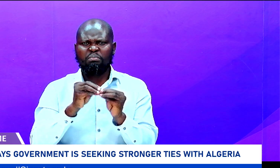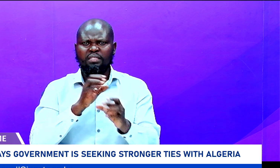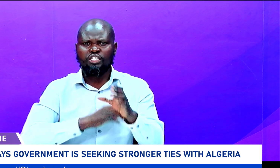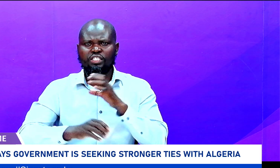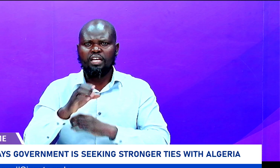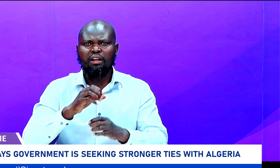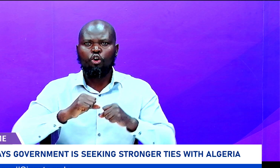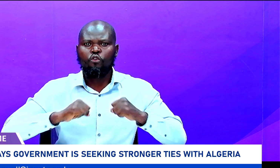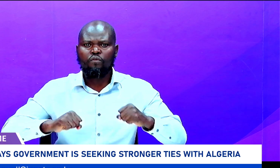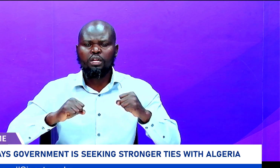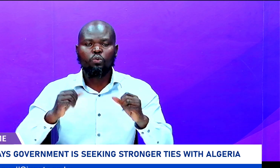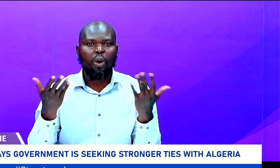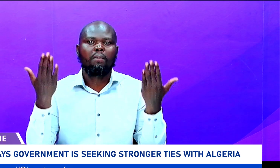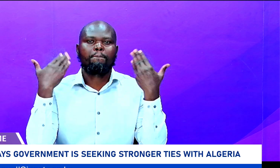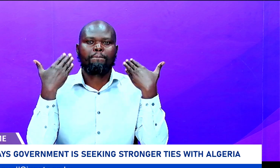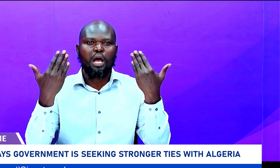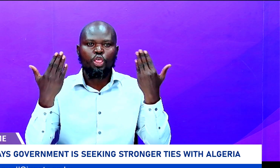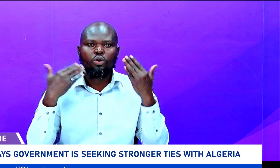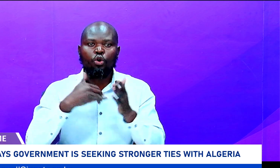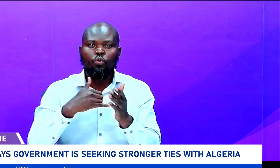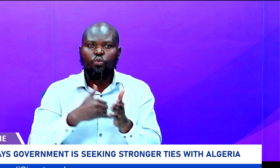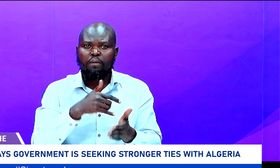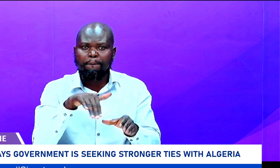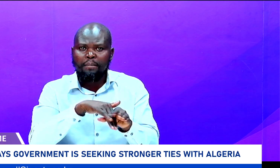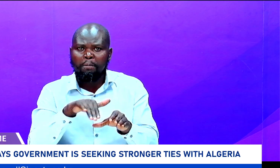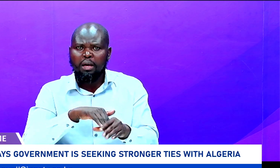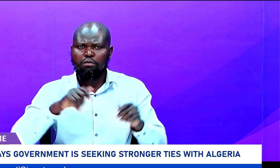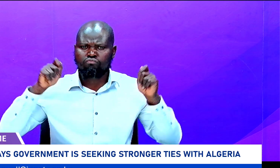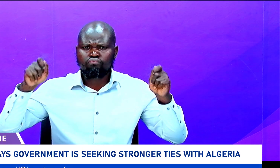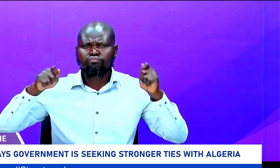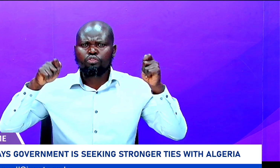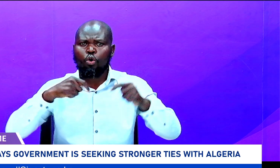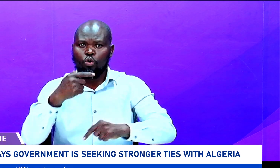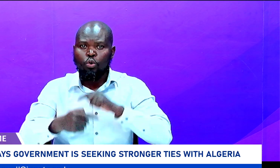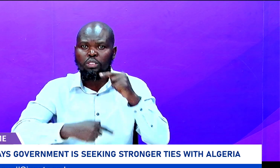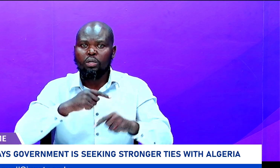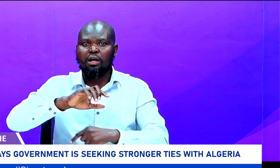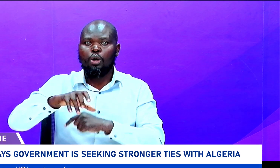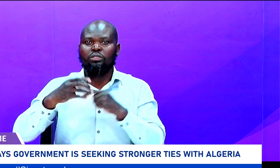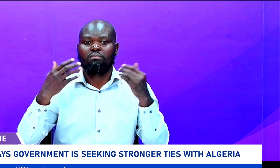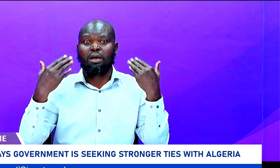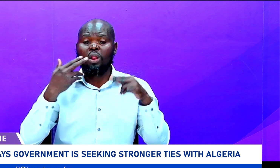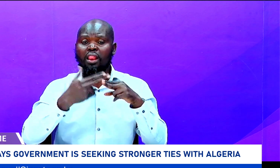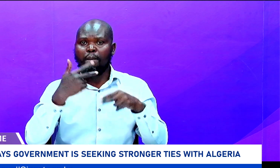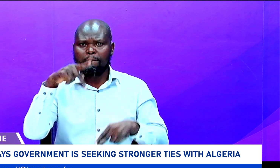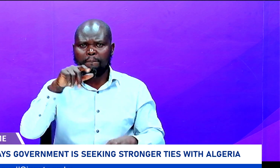Chaos erupted today at the Democracy for Citizen Party office in Meru after members protested over an